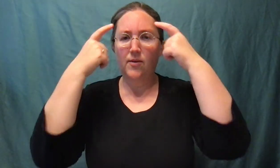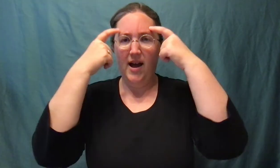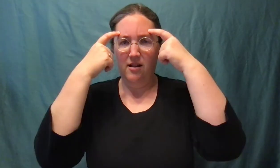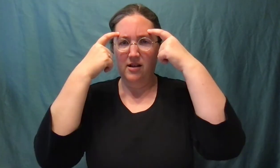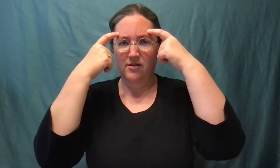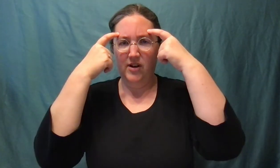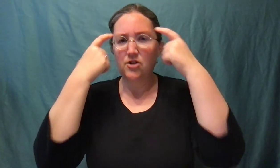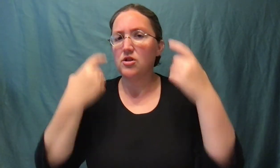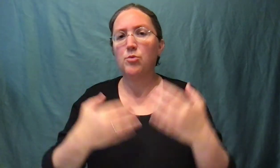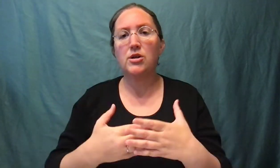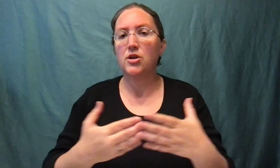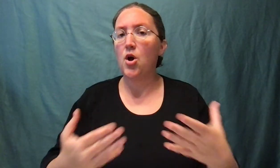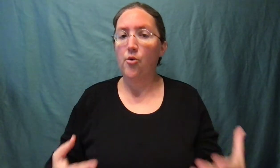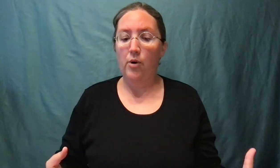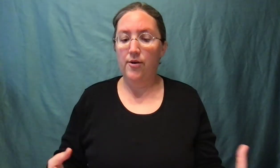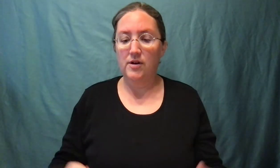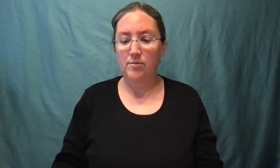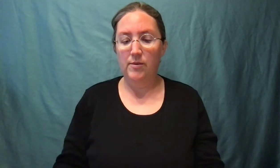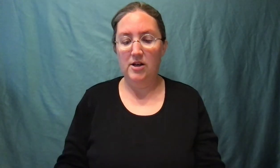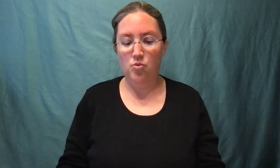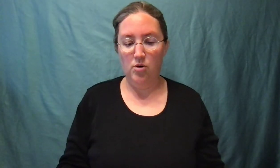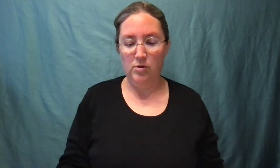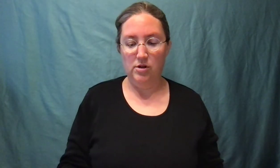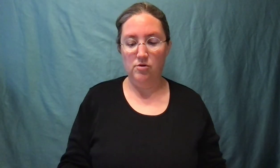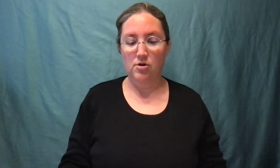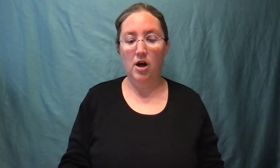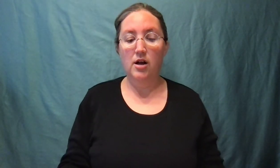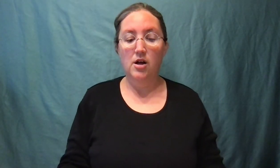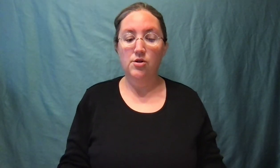had this facial expression, whether a WH word was used or not. So if you'd